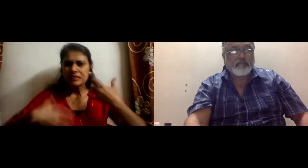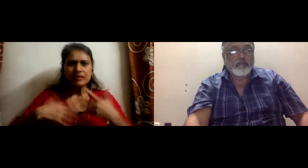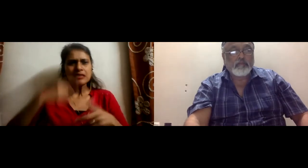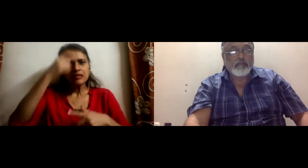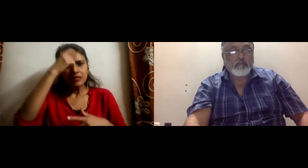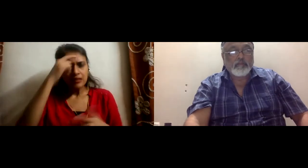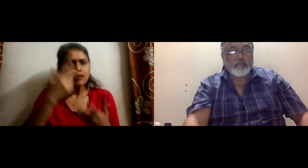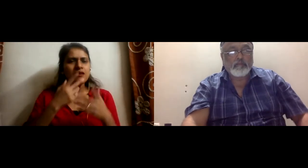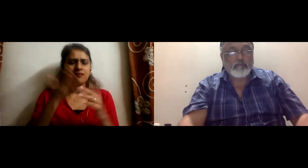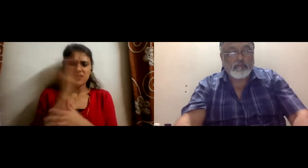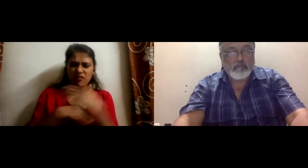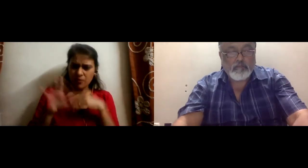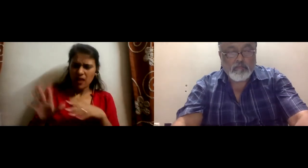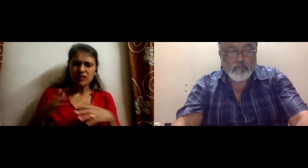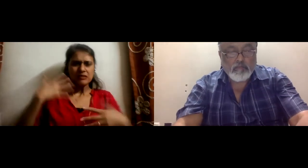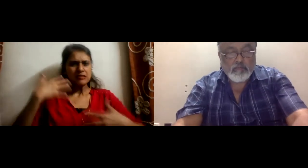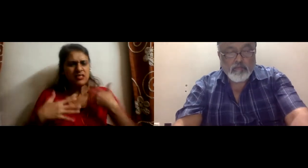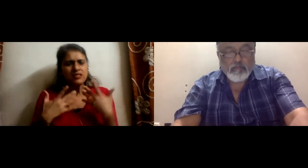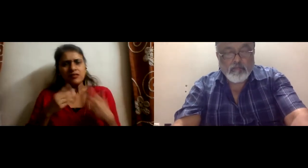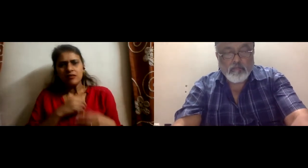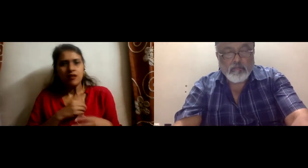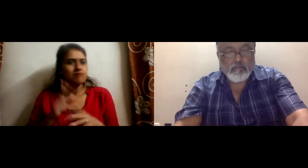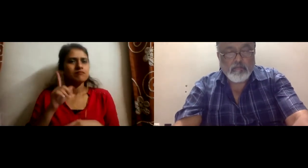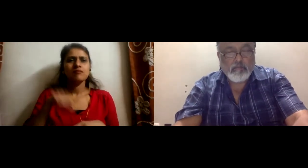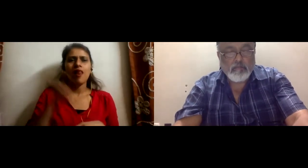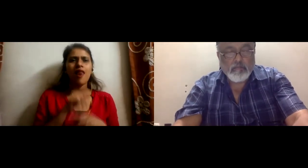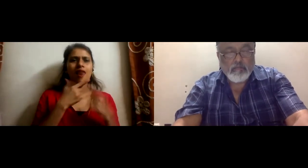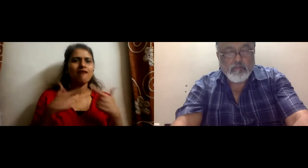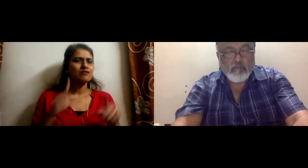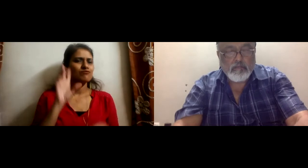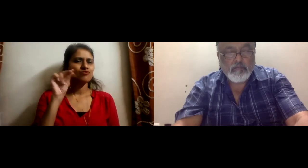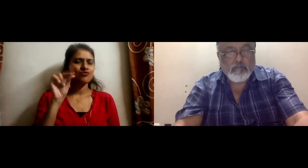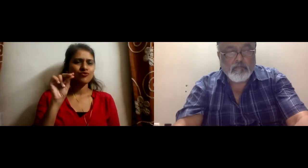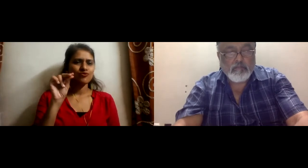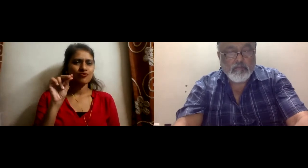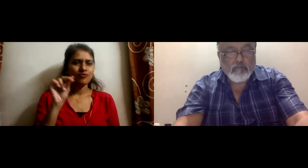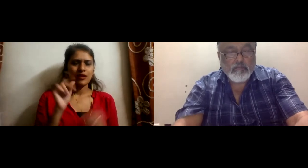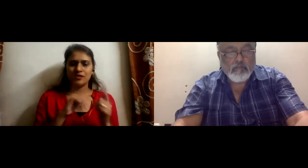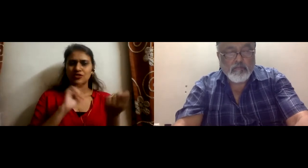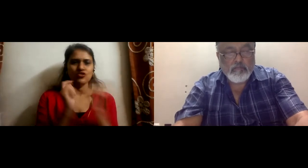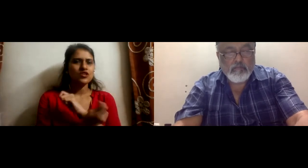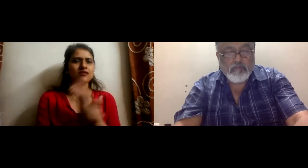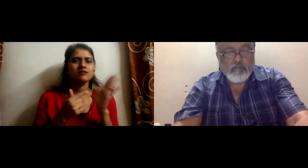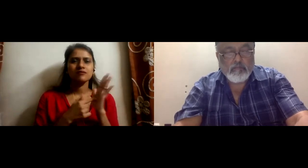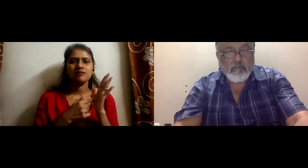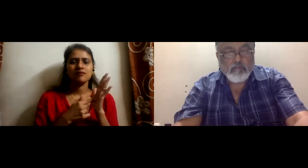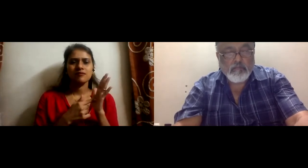disabilities. Incorrect language. We need to really check that. So What other things that we can do to have more